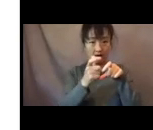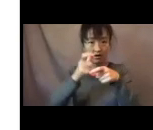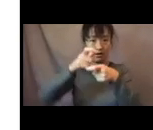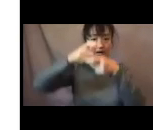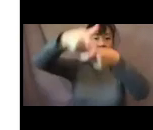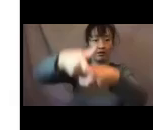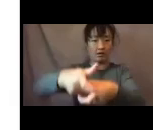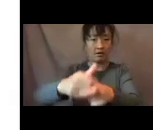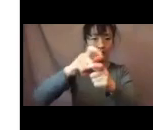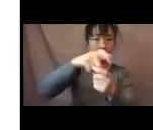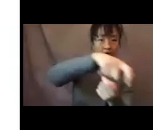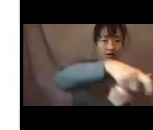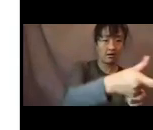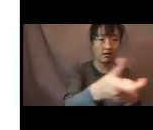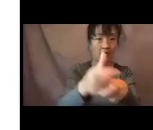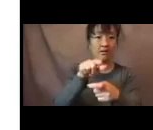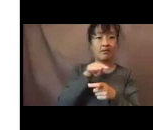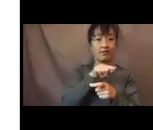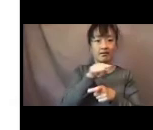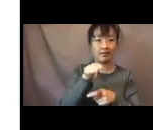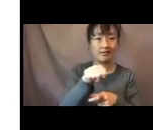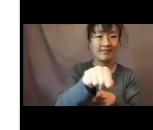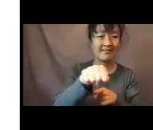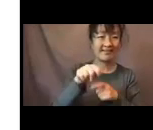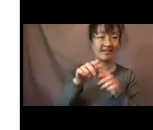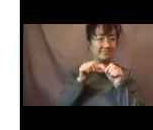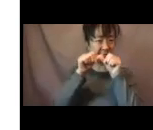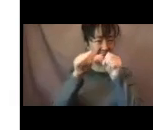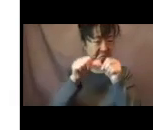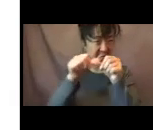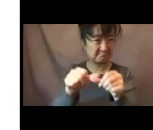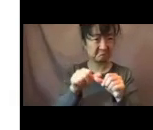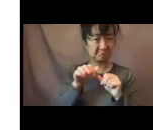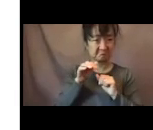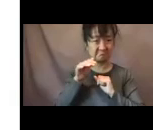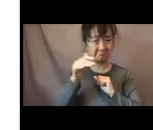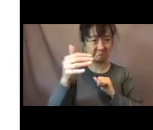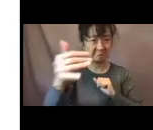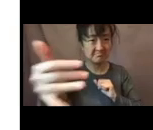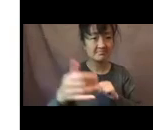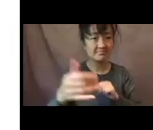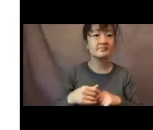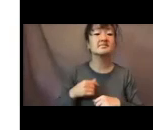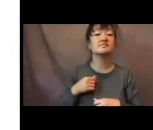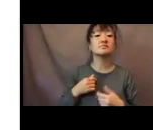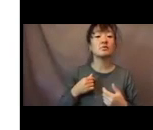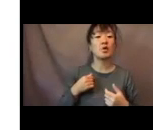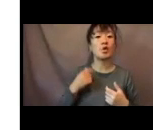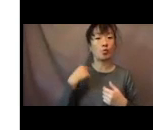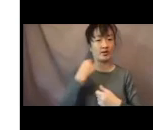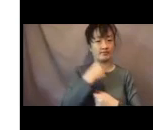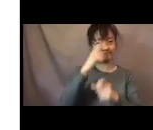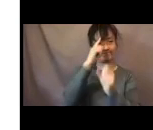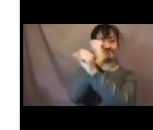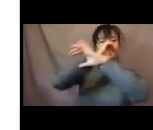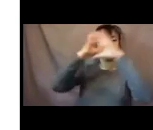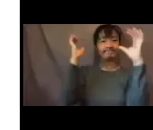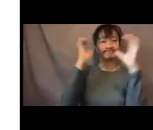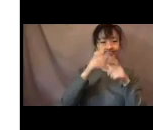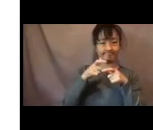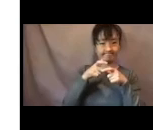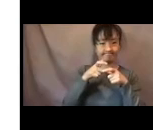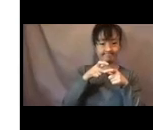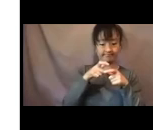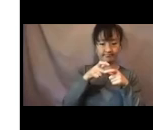further down the line, right? So sometimes we have to sort of think about cyclicality, not necessarily being fixed